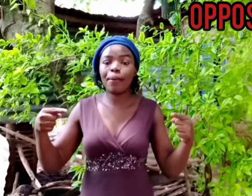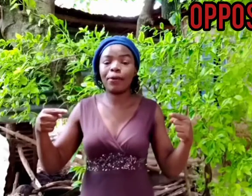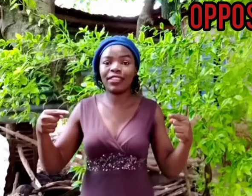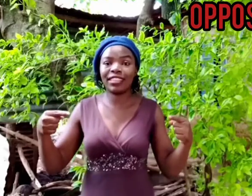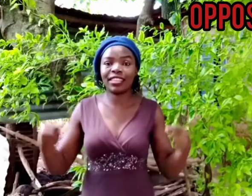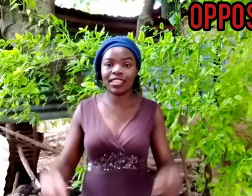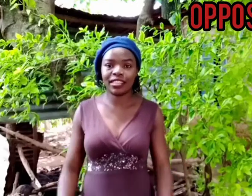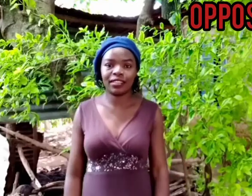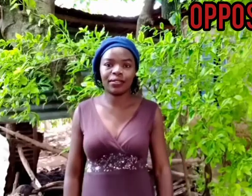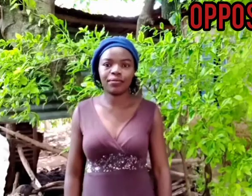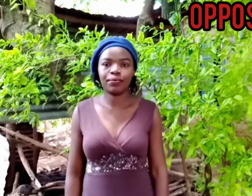Opposite.